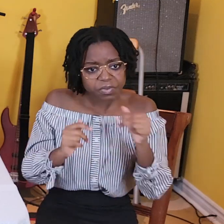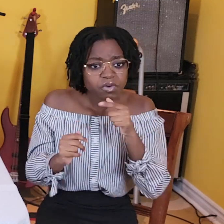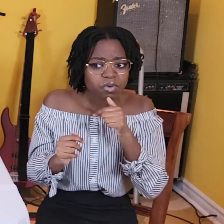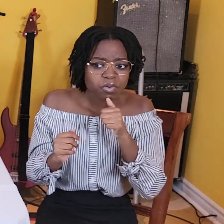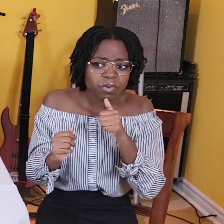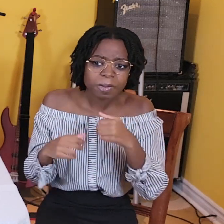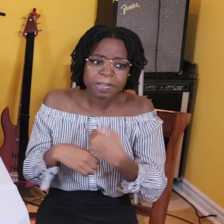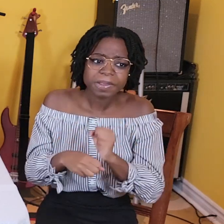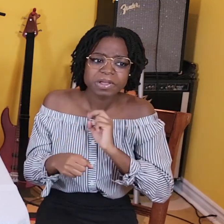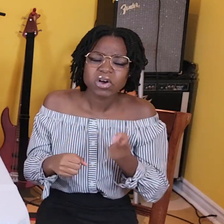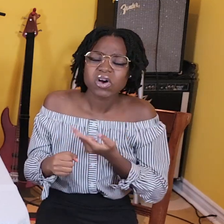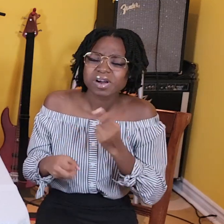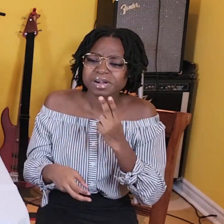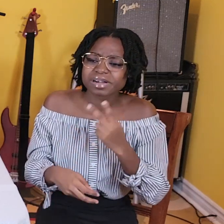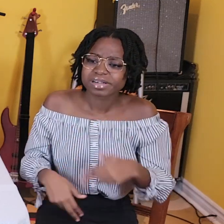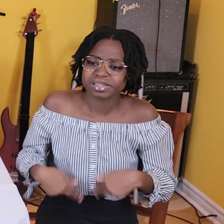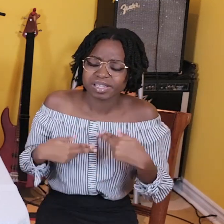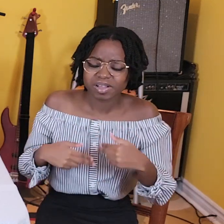lives miserable?